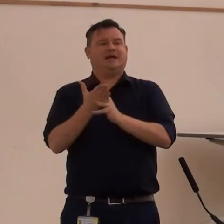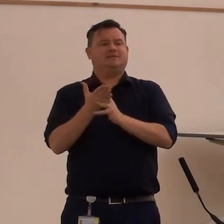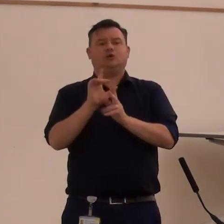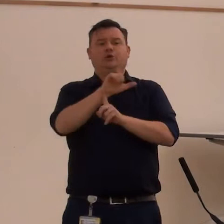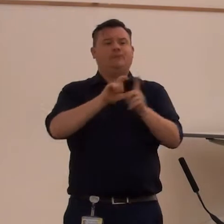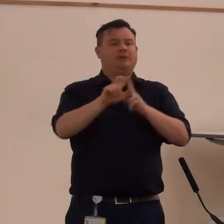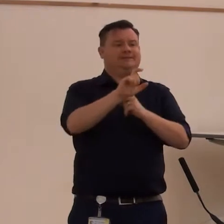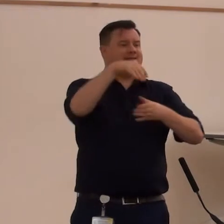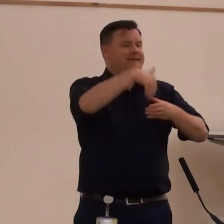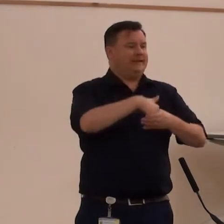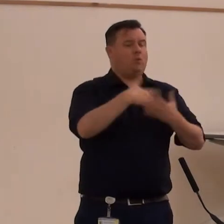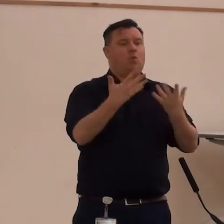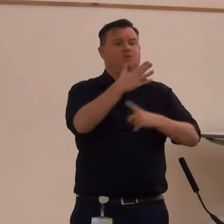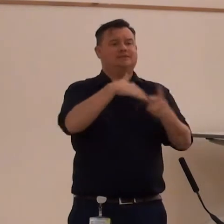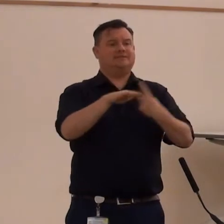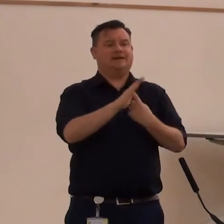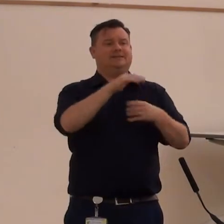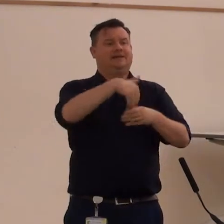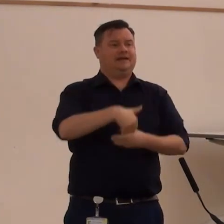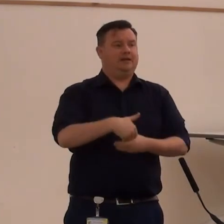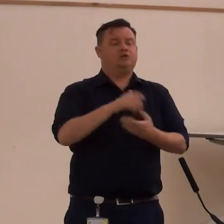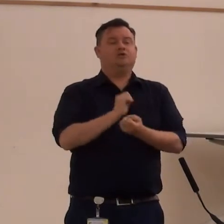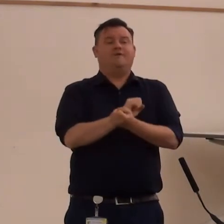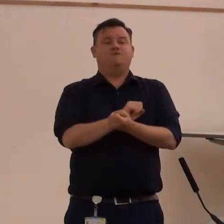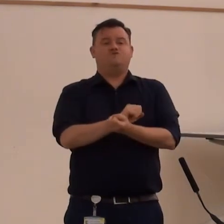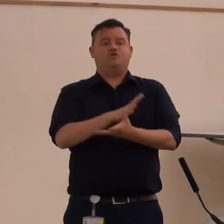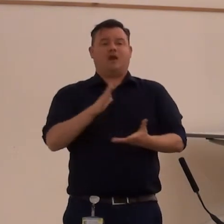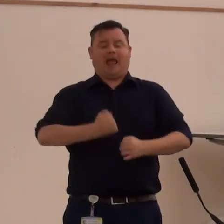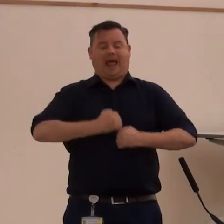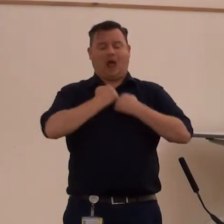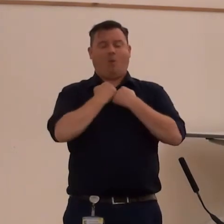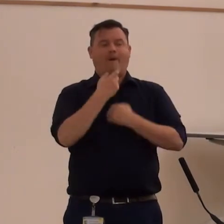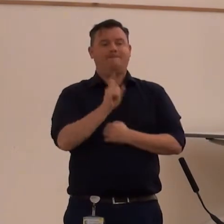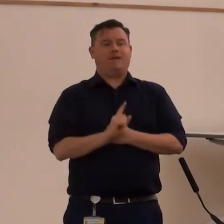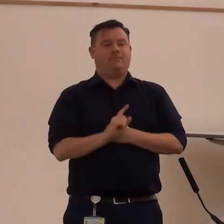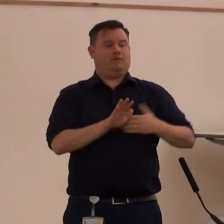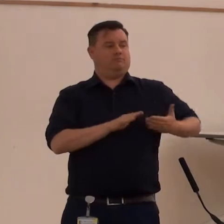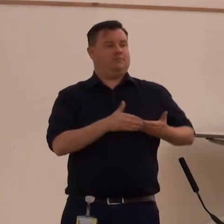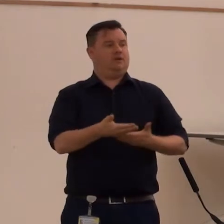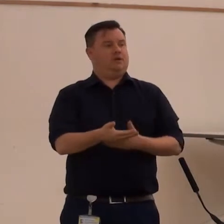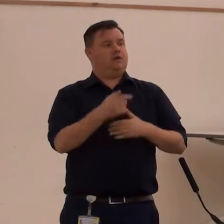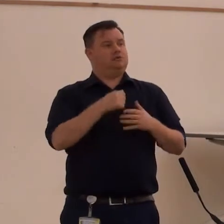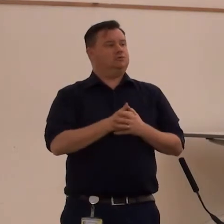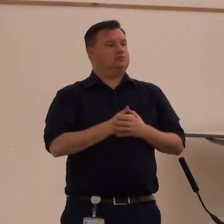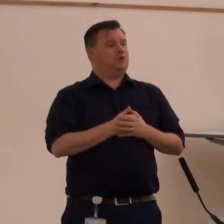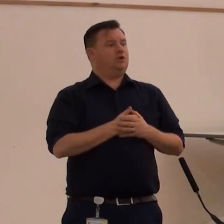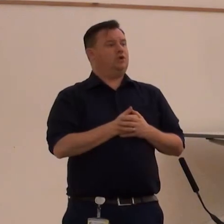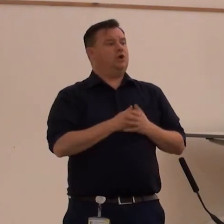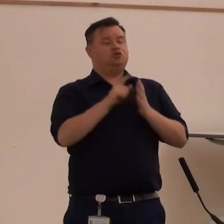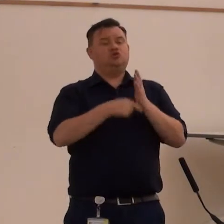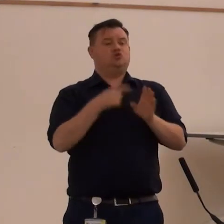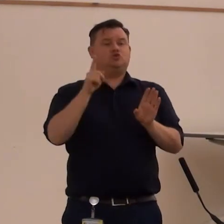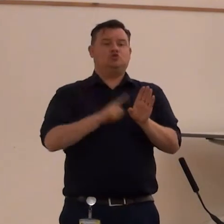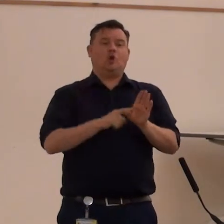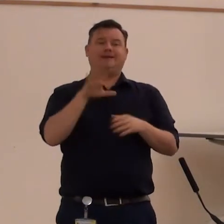their societies. So the Free Our People slogan was introduced. And so it was Joya's image. Now Joya's image is